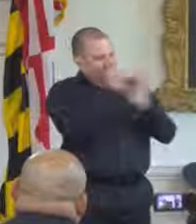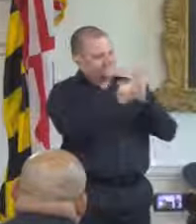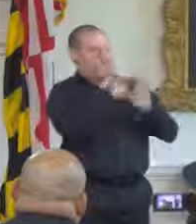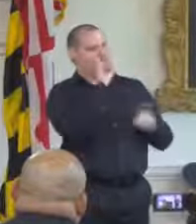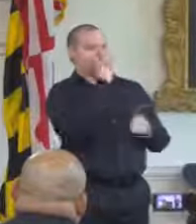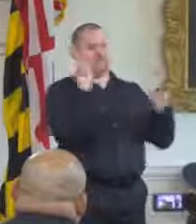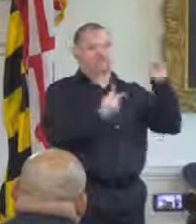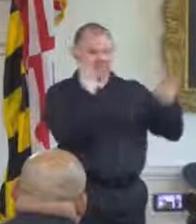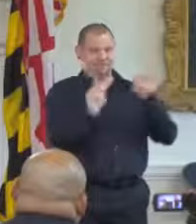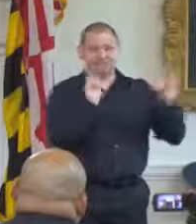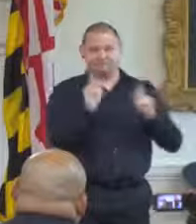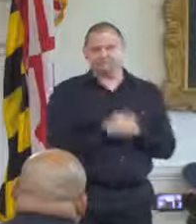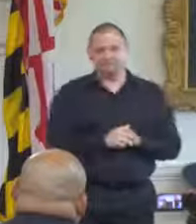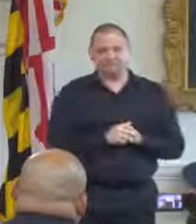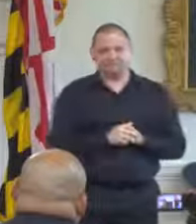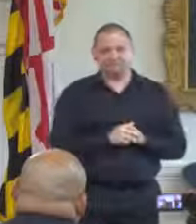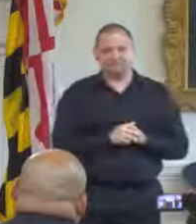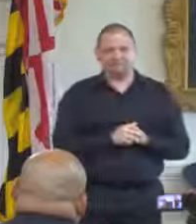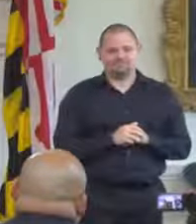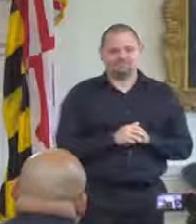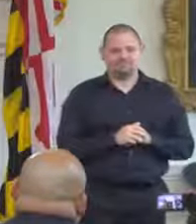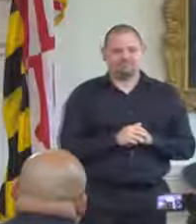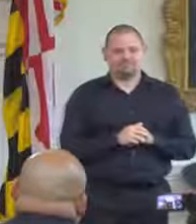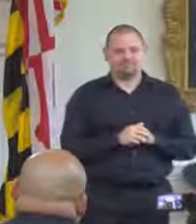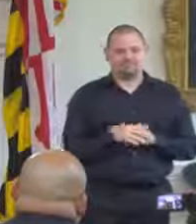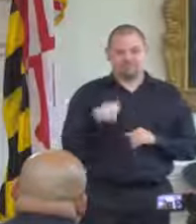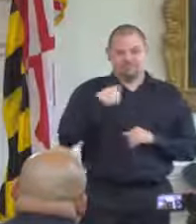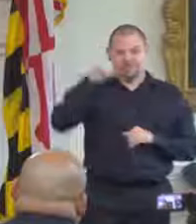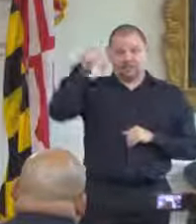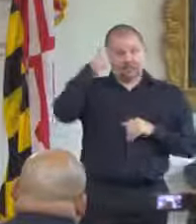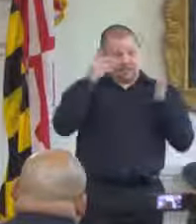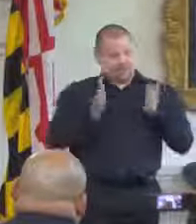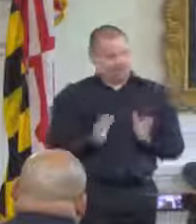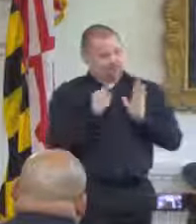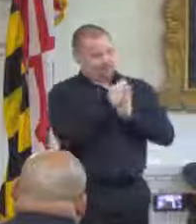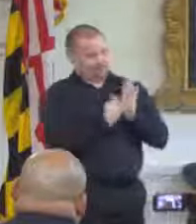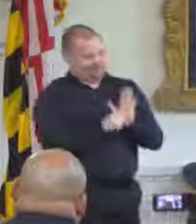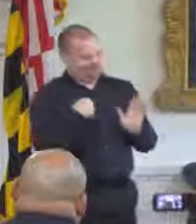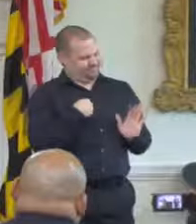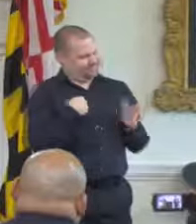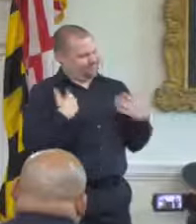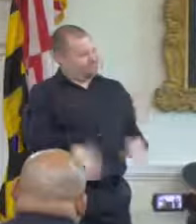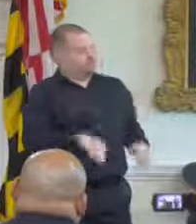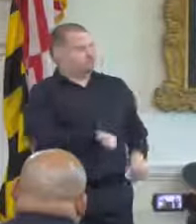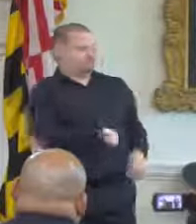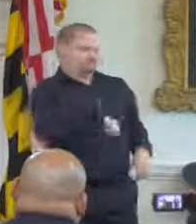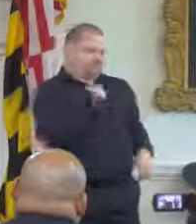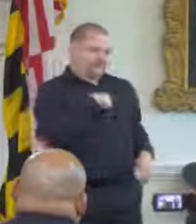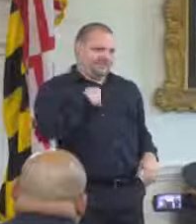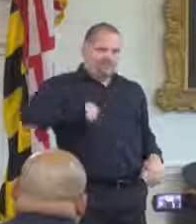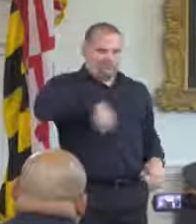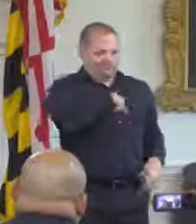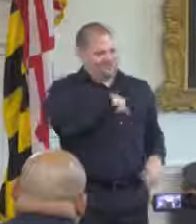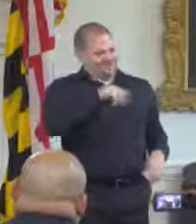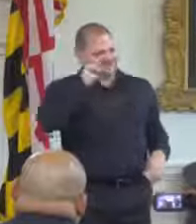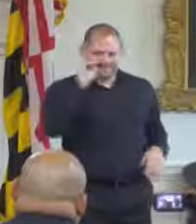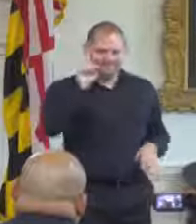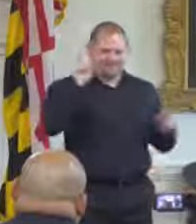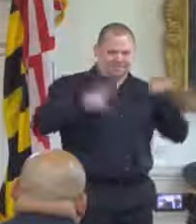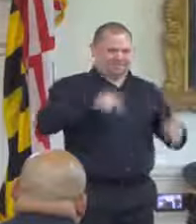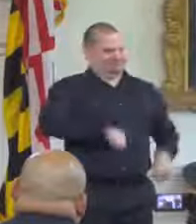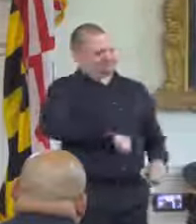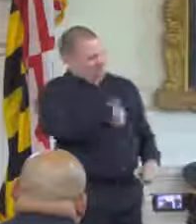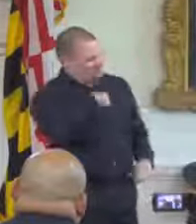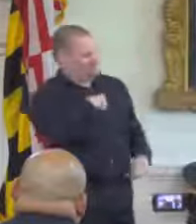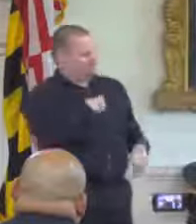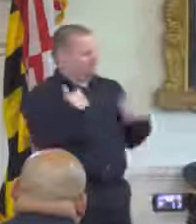Nyle, I want you to know, as governor of the state, how proud all of us are to have you as a Marylander. And